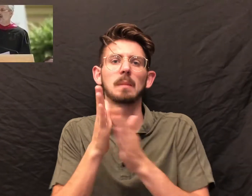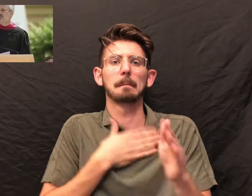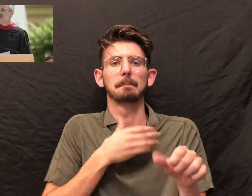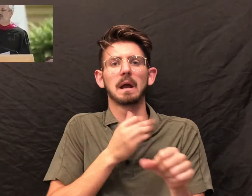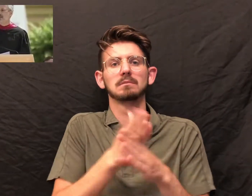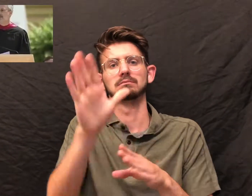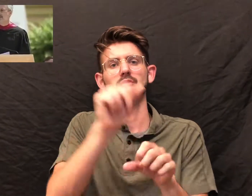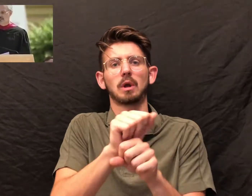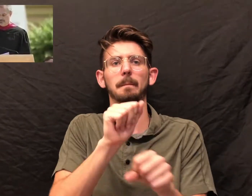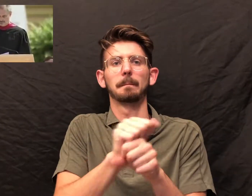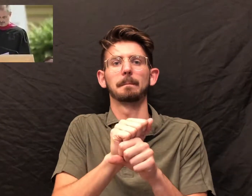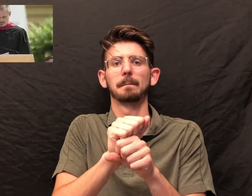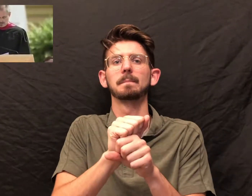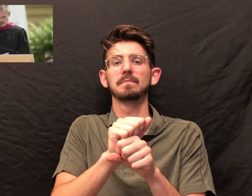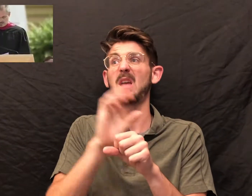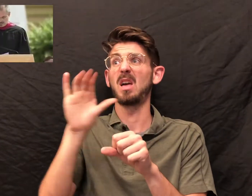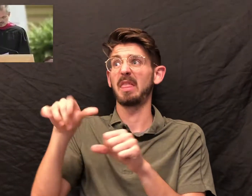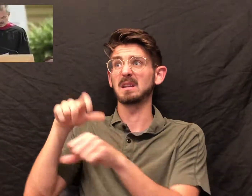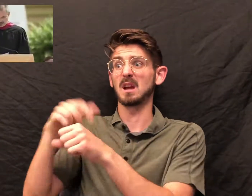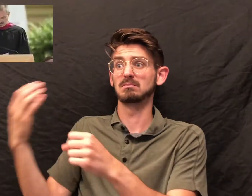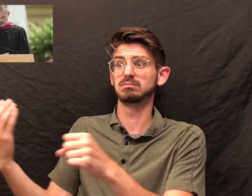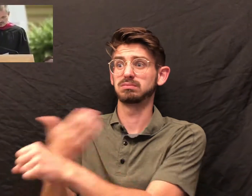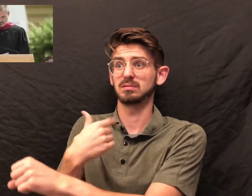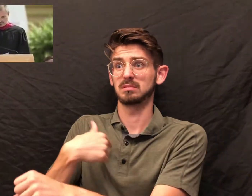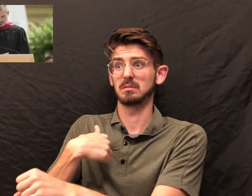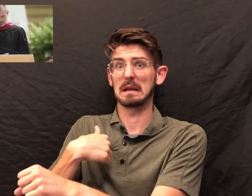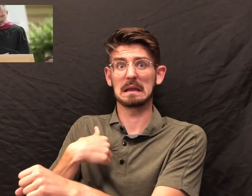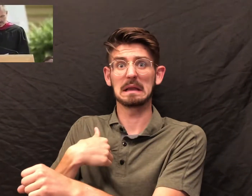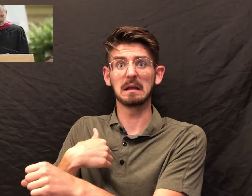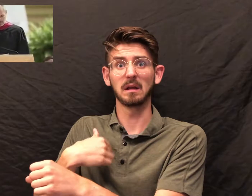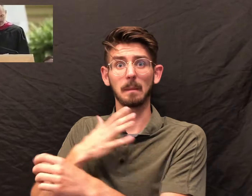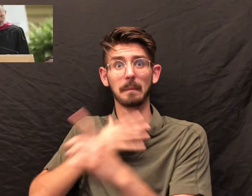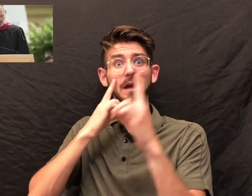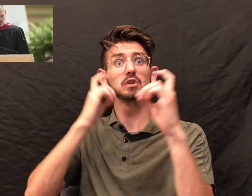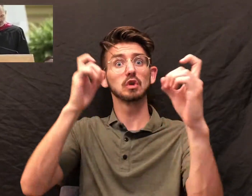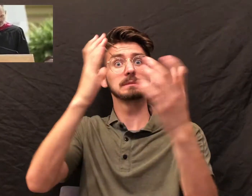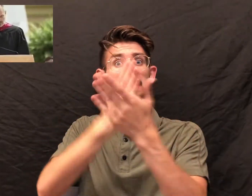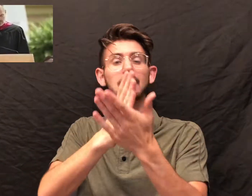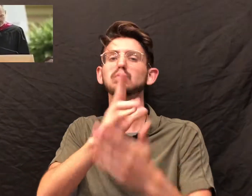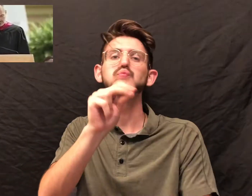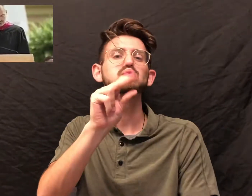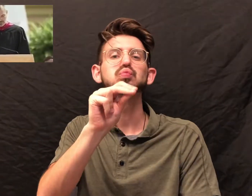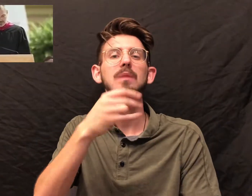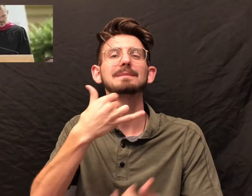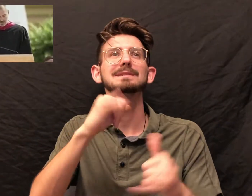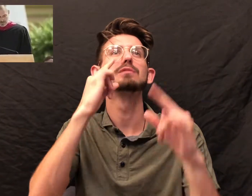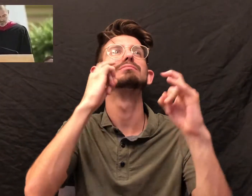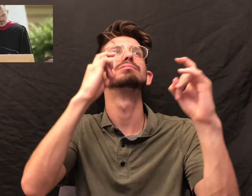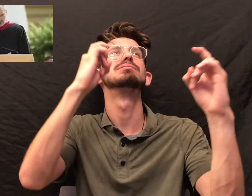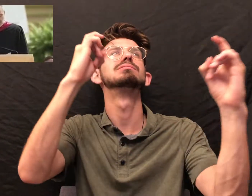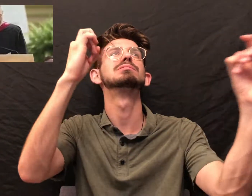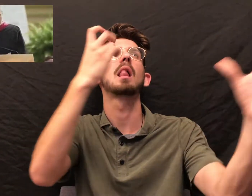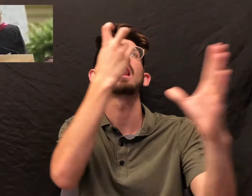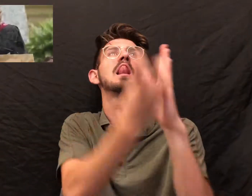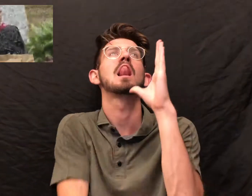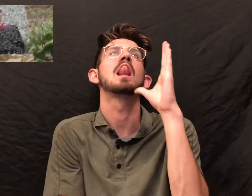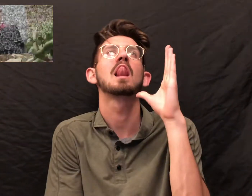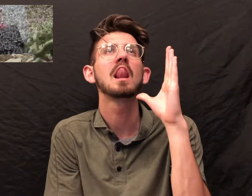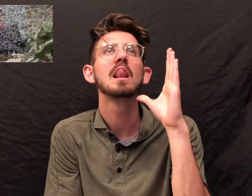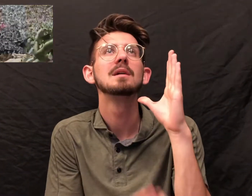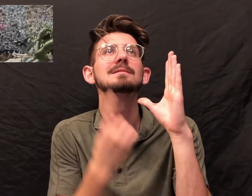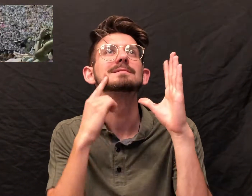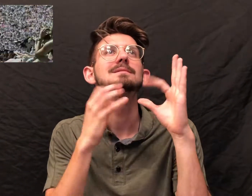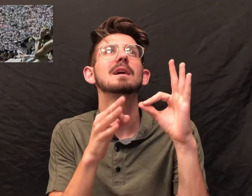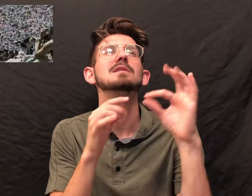events at Apple had not changed that one bit. I'd been rejected, but I was still in love. And so I decided to start